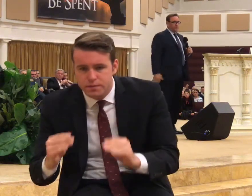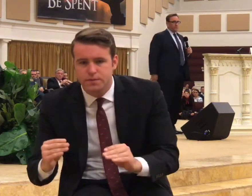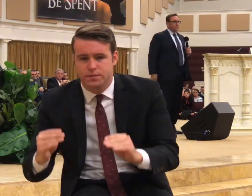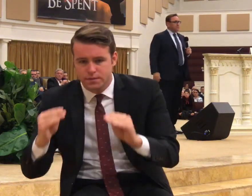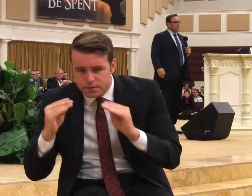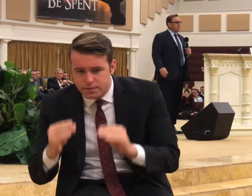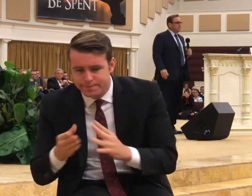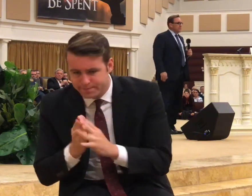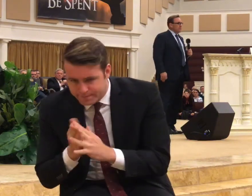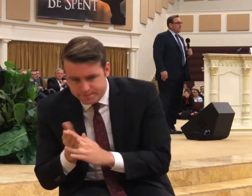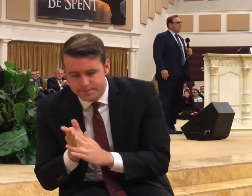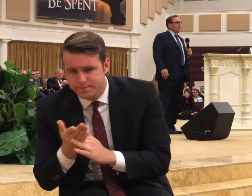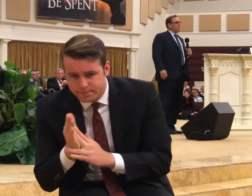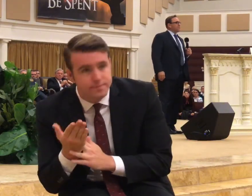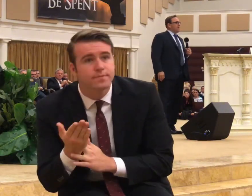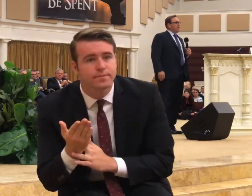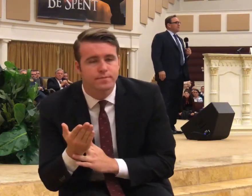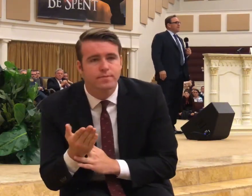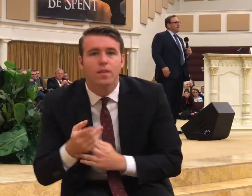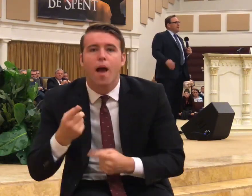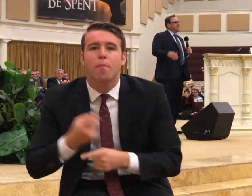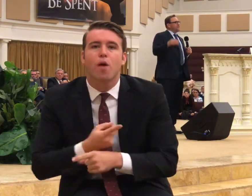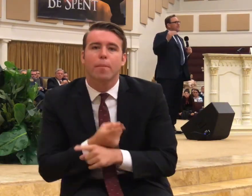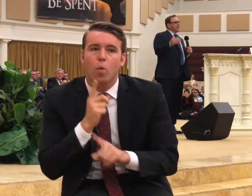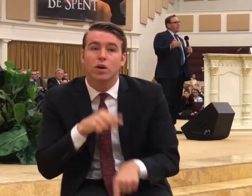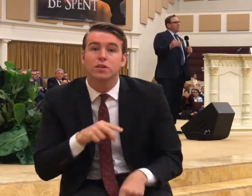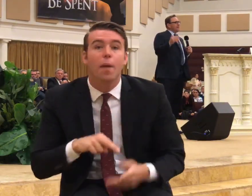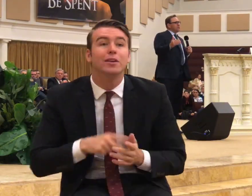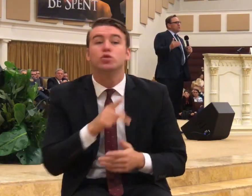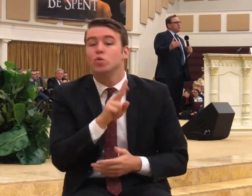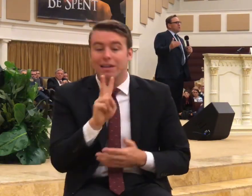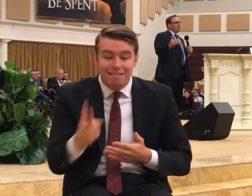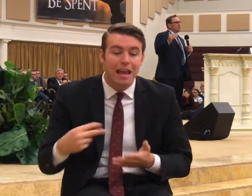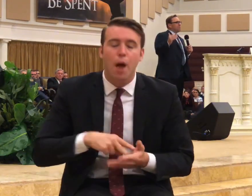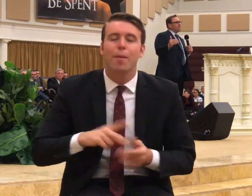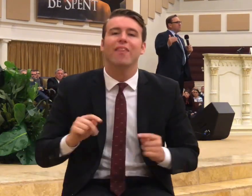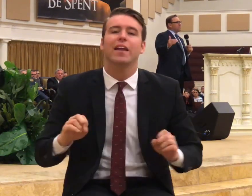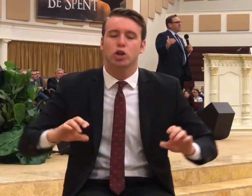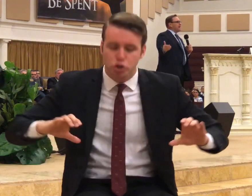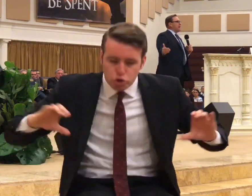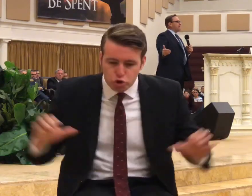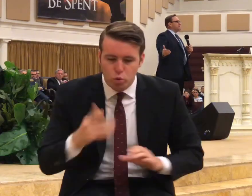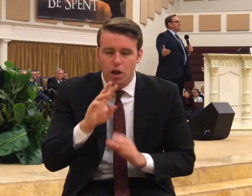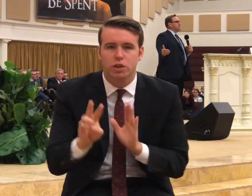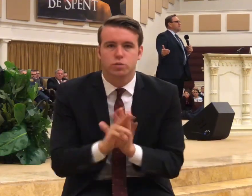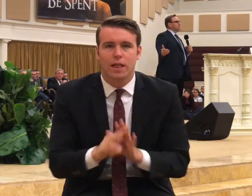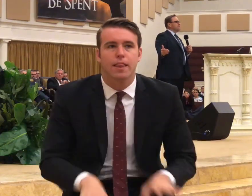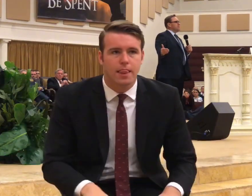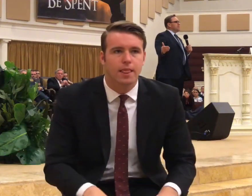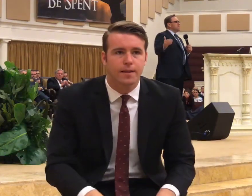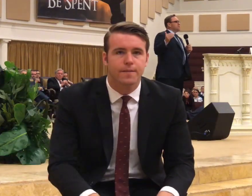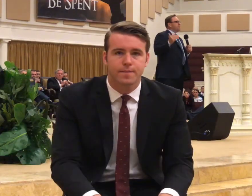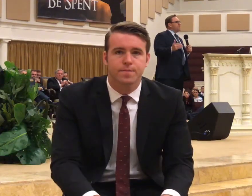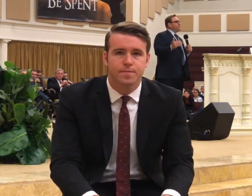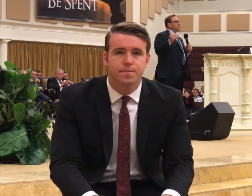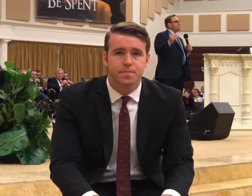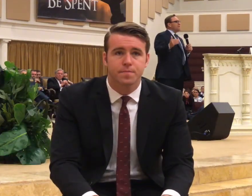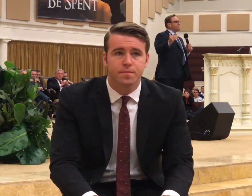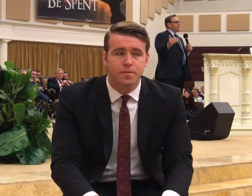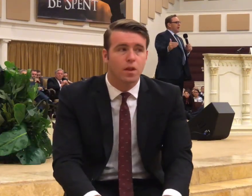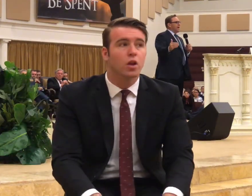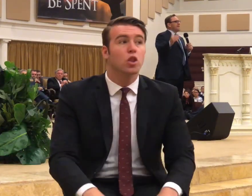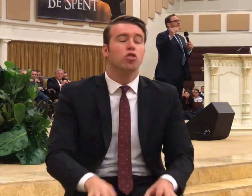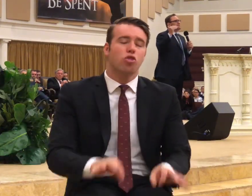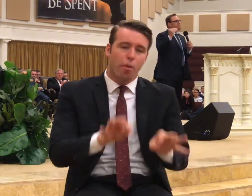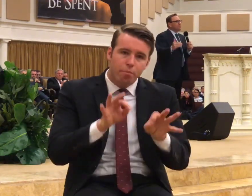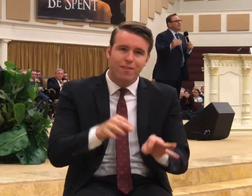you to go through. The proper response is you get up and do the perfect will of God. The perfect will